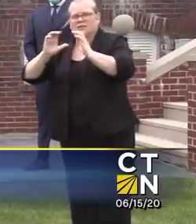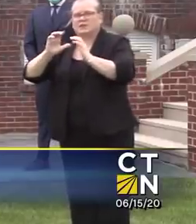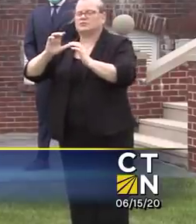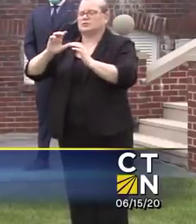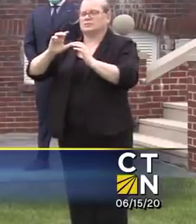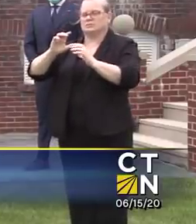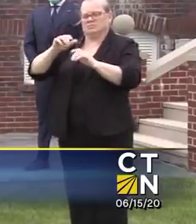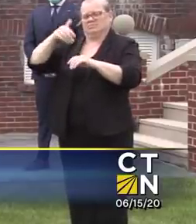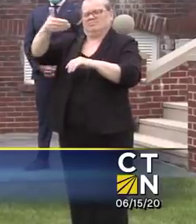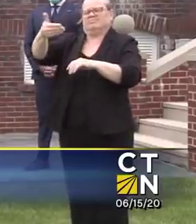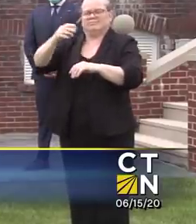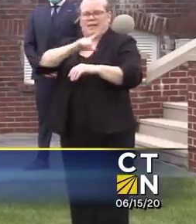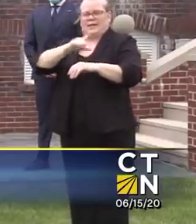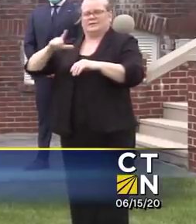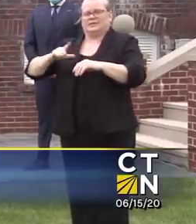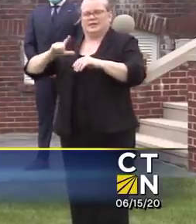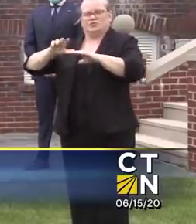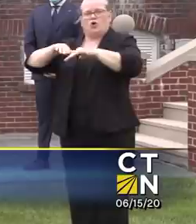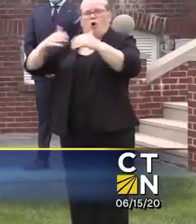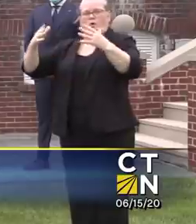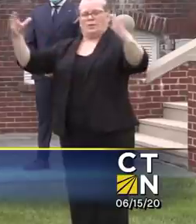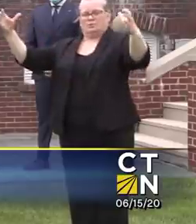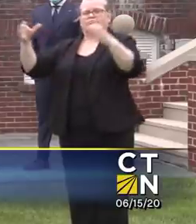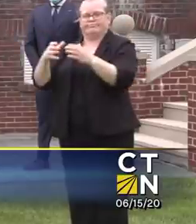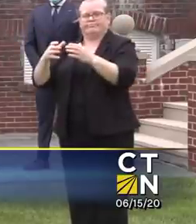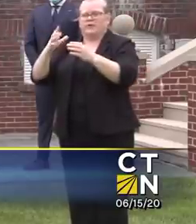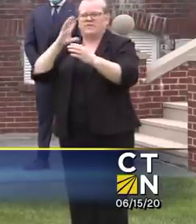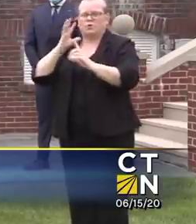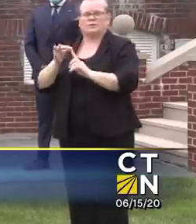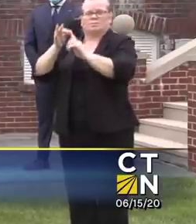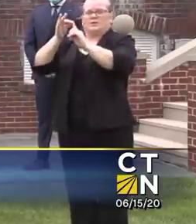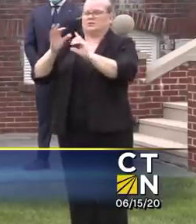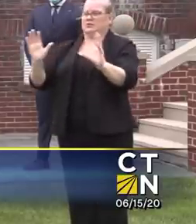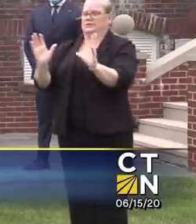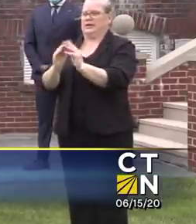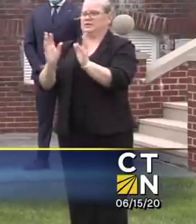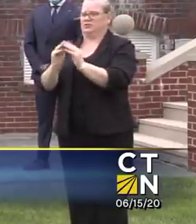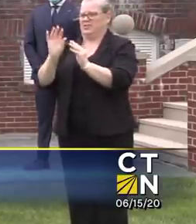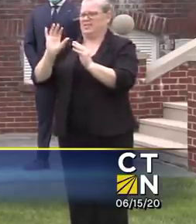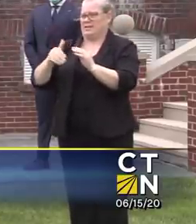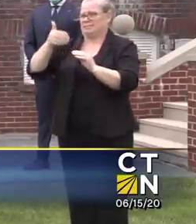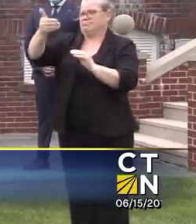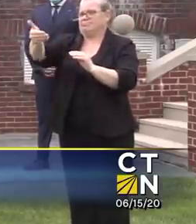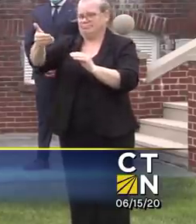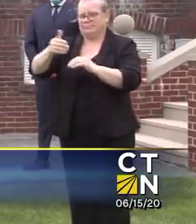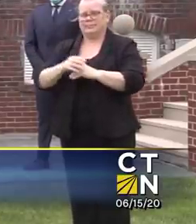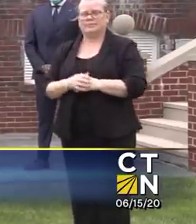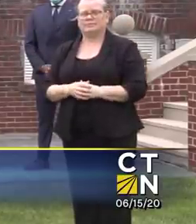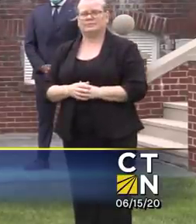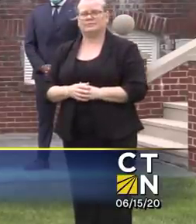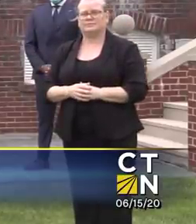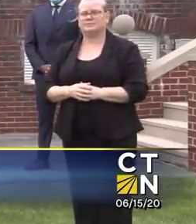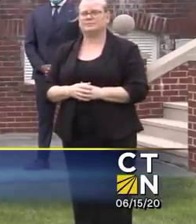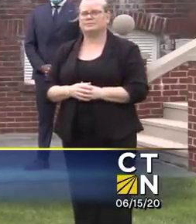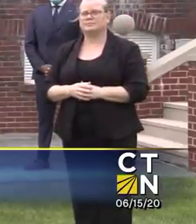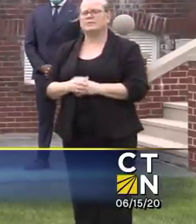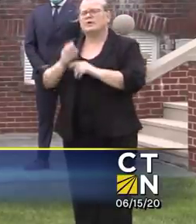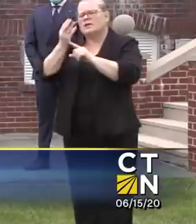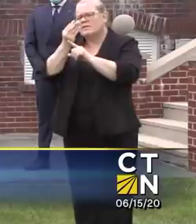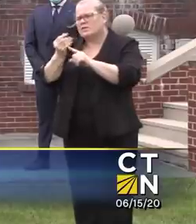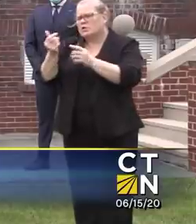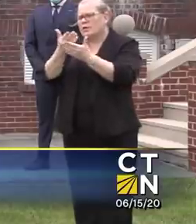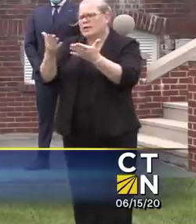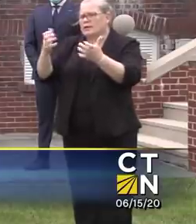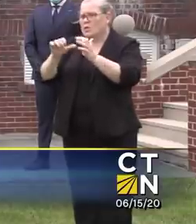session. But I really just want to underscore a couple things before I step away from the